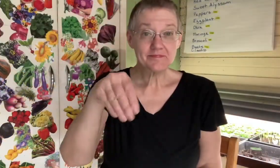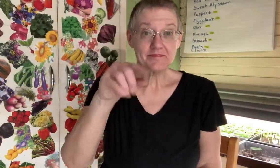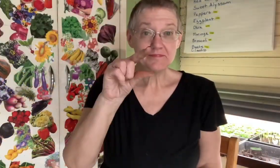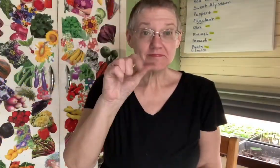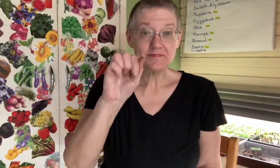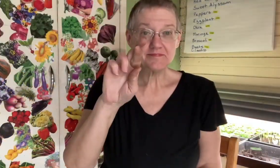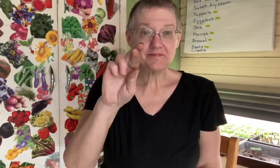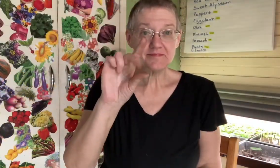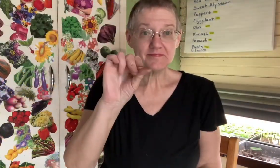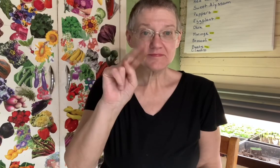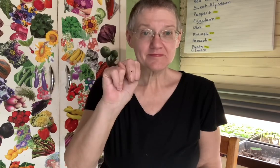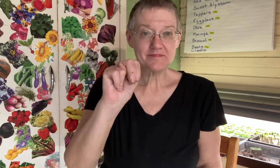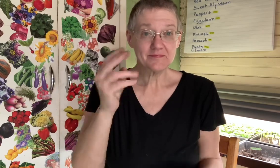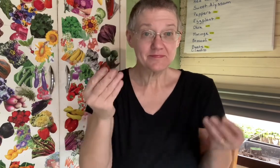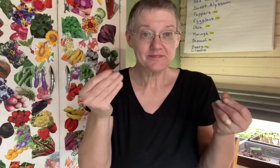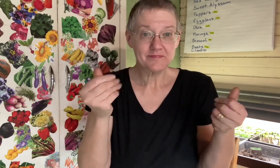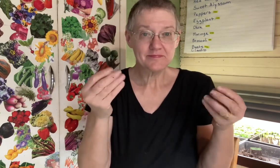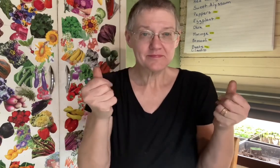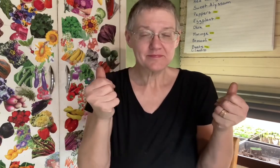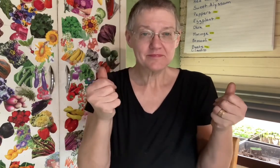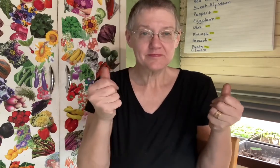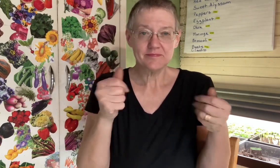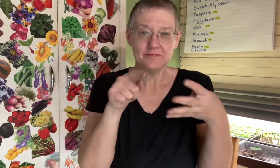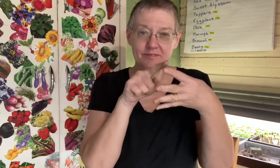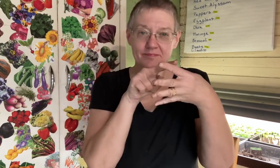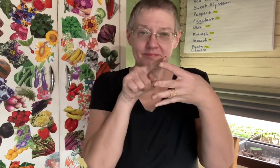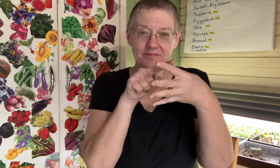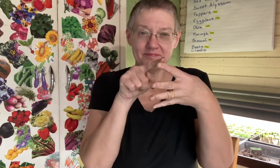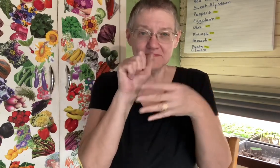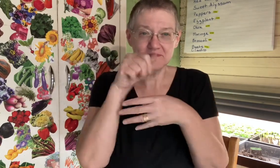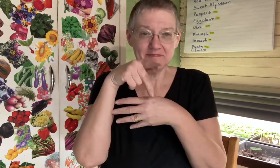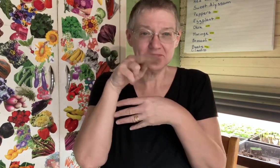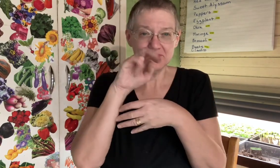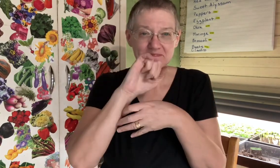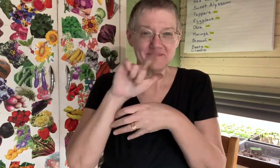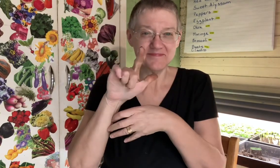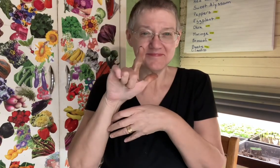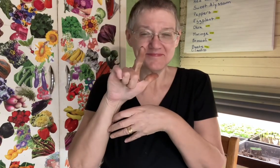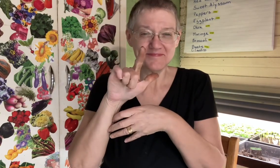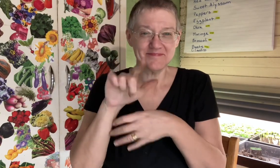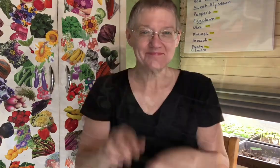Then we're going to plant them out in the garden at the beginning of April.